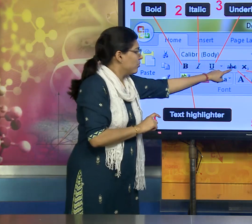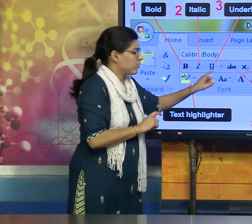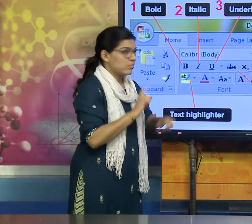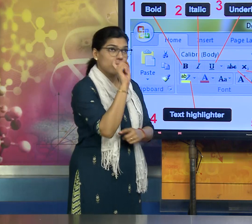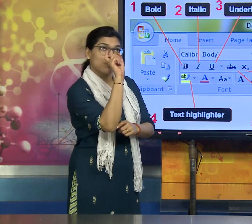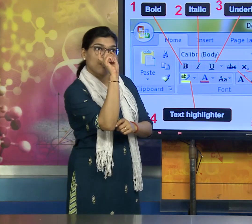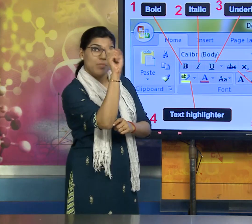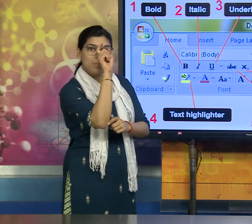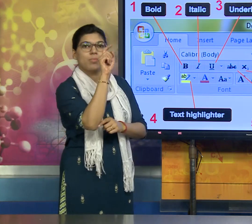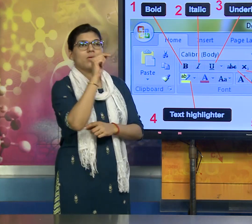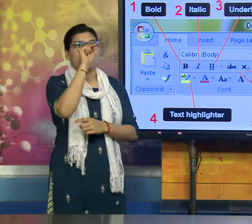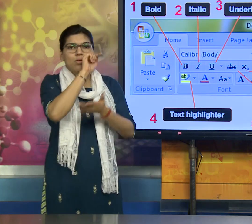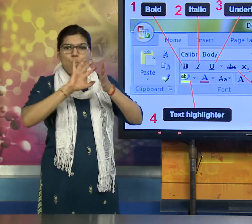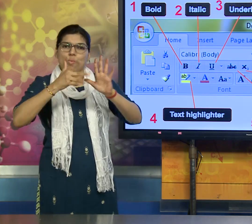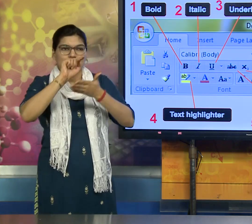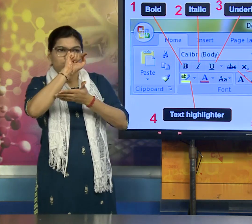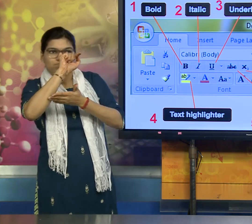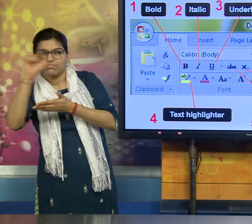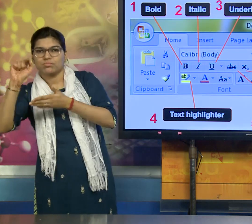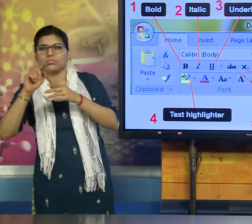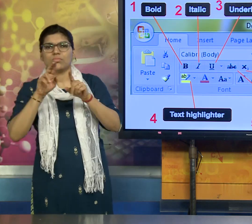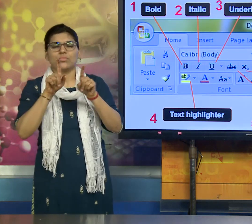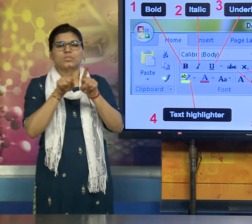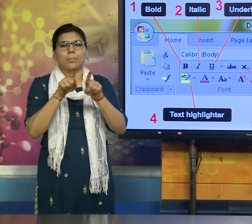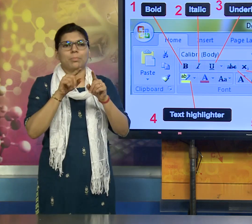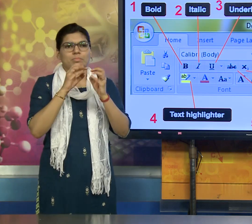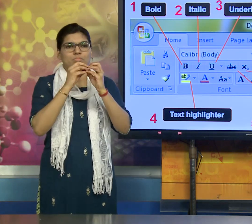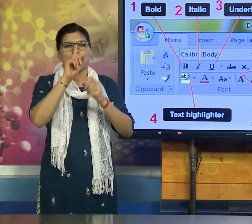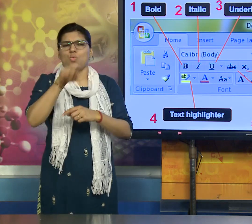which has finished but you want to mark